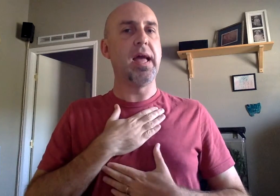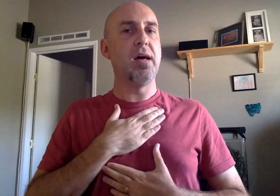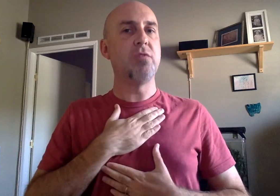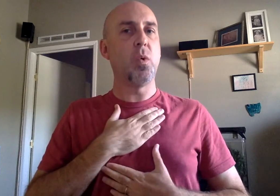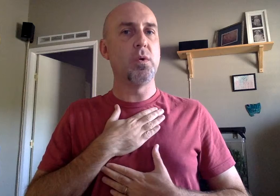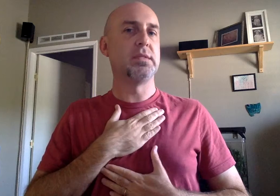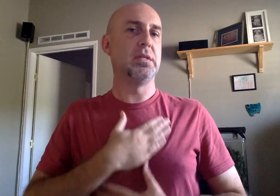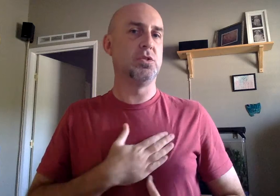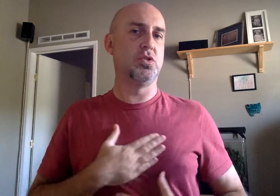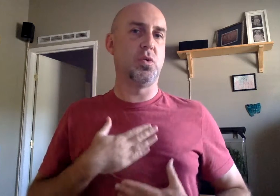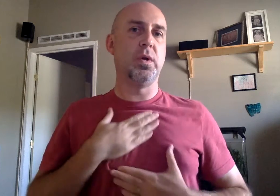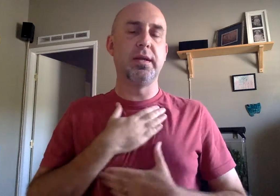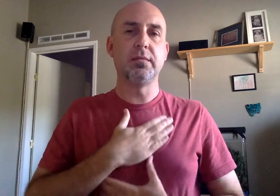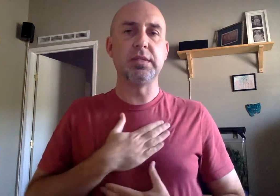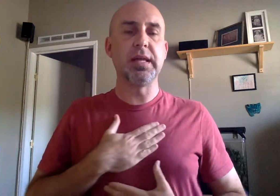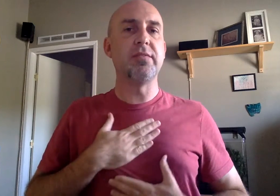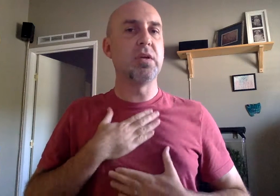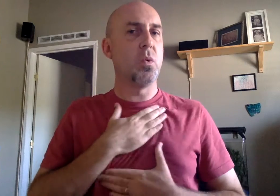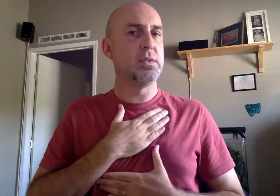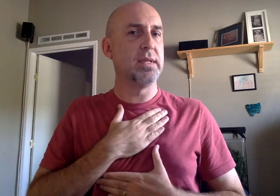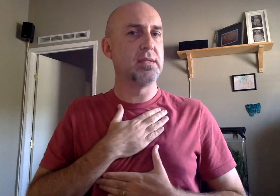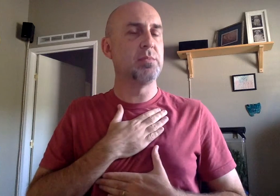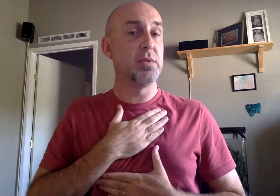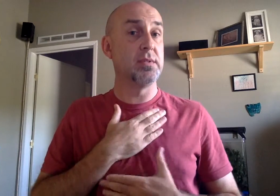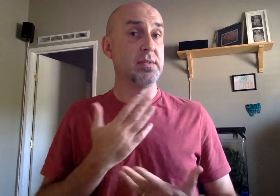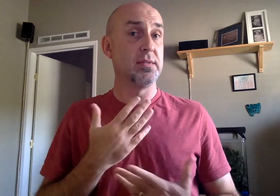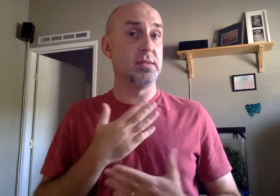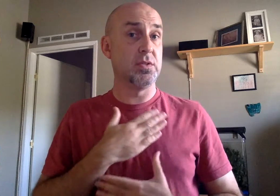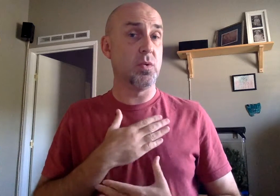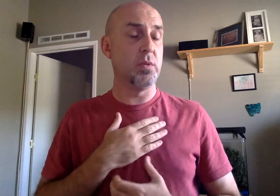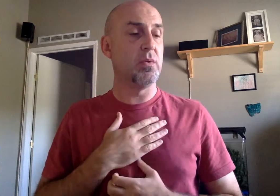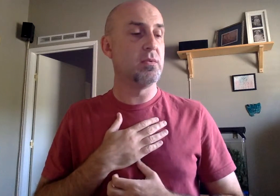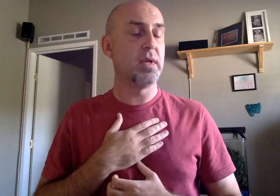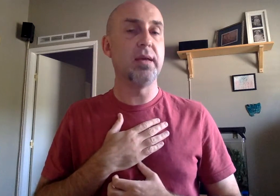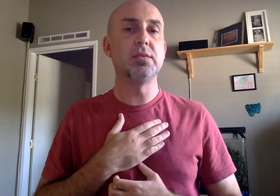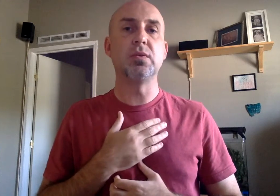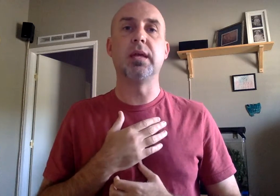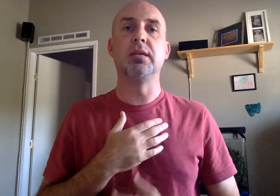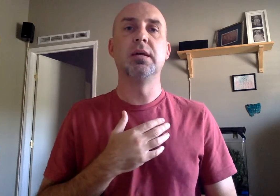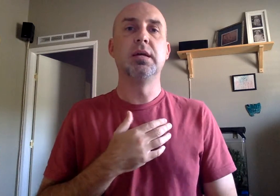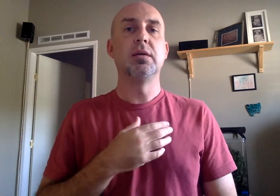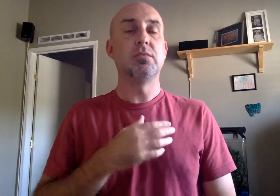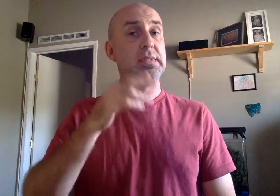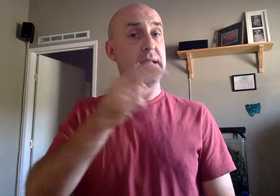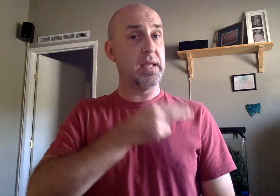have horse enjoy. It means having a horse that experience is enjoyable. Okay, so again, we'd sign